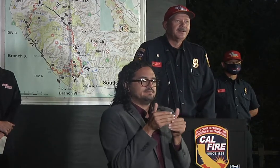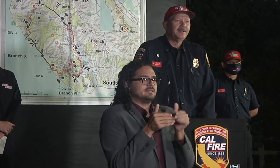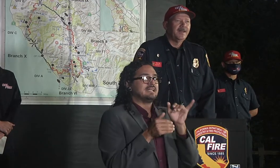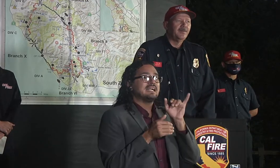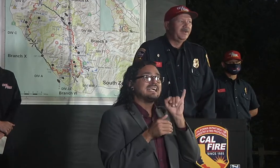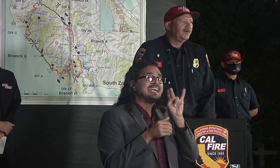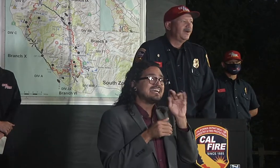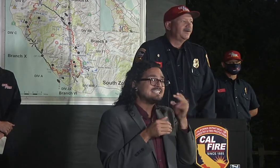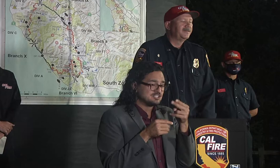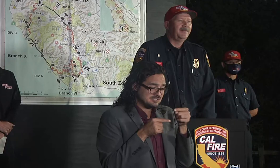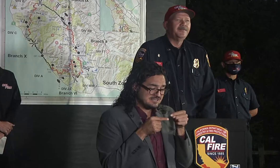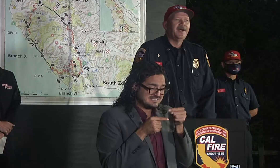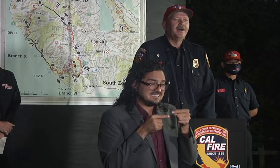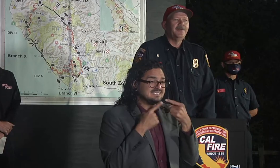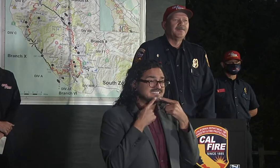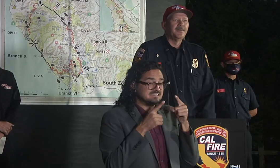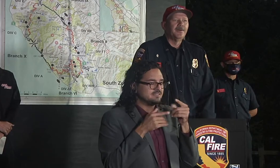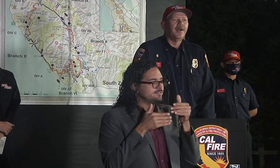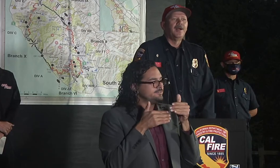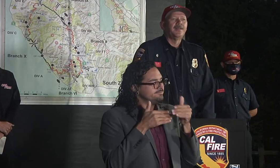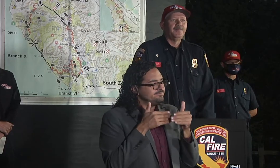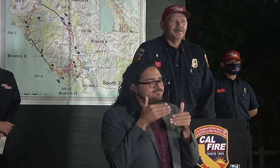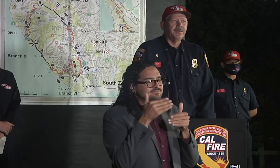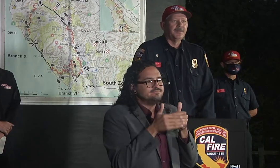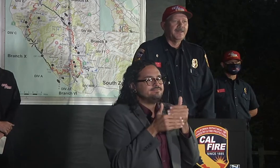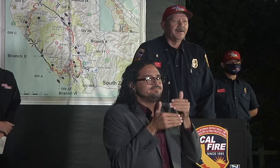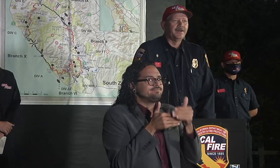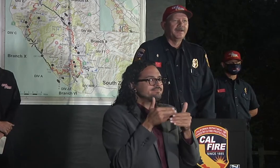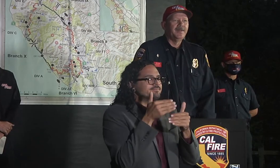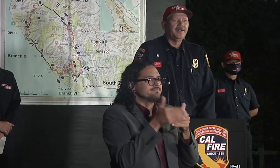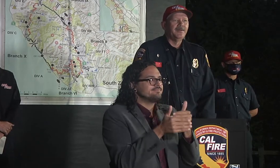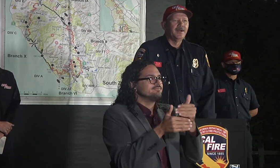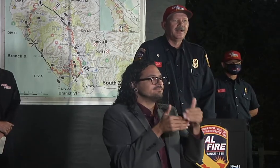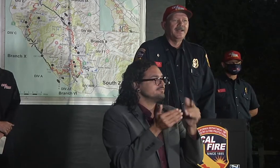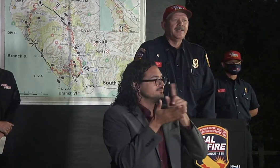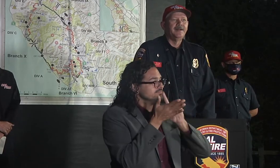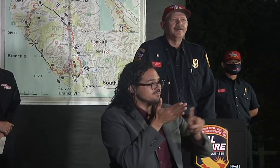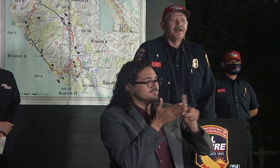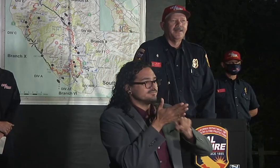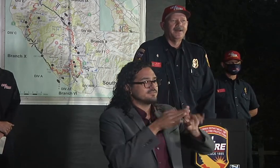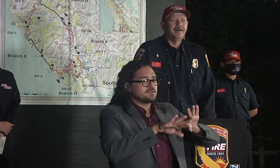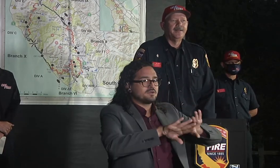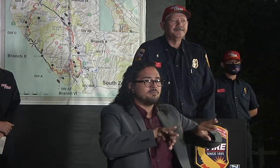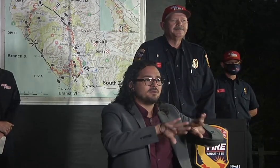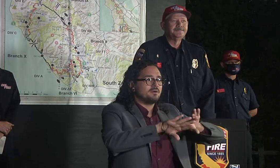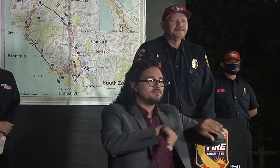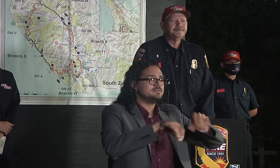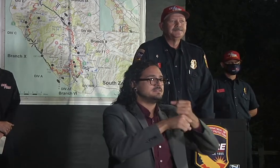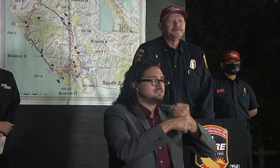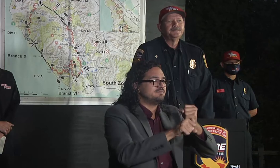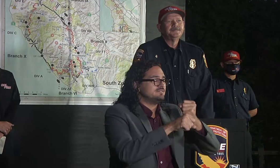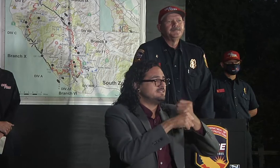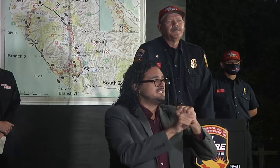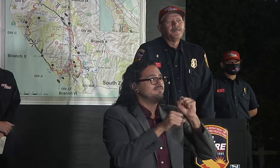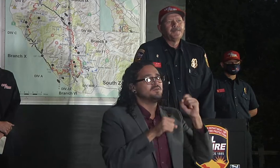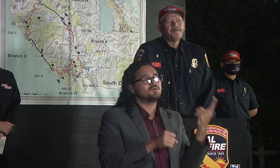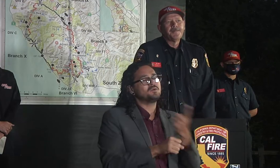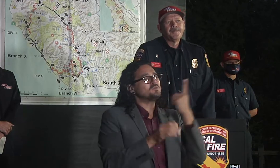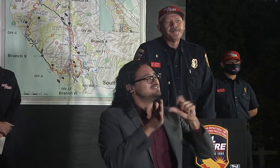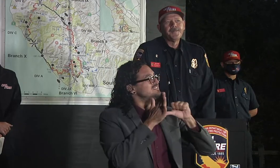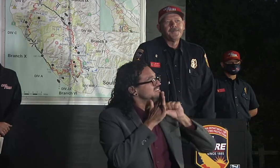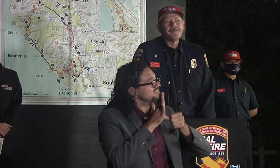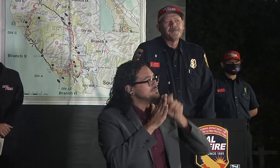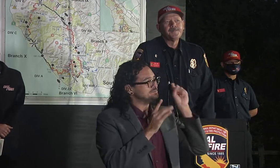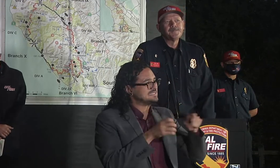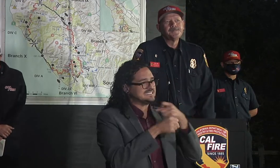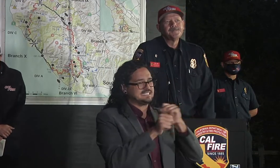sure that we create a safe environment for all the people that are going to be in and around that area. Can you be any more specific